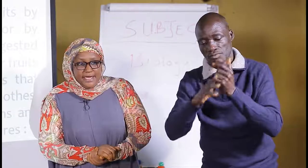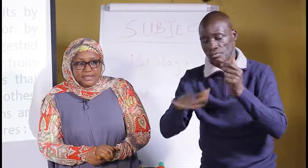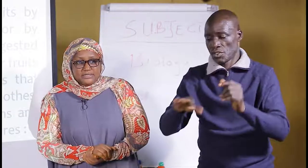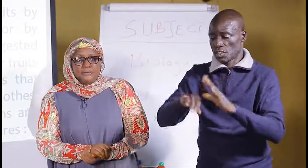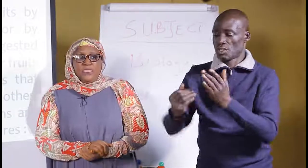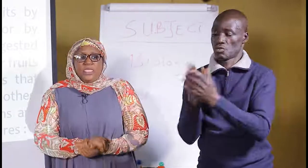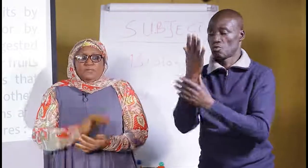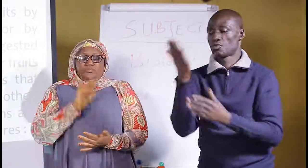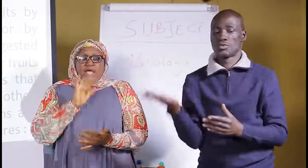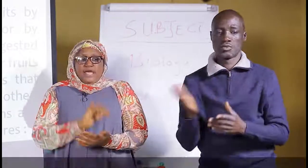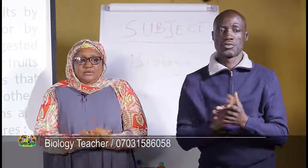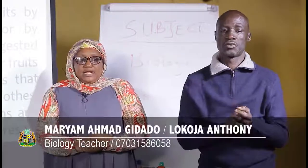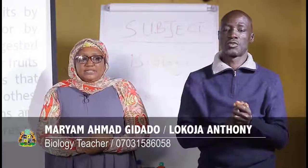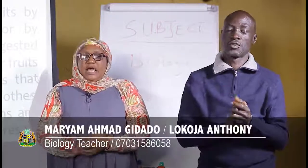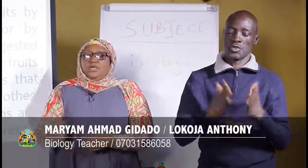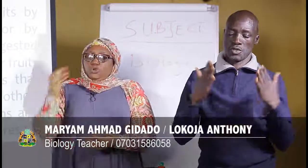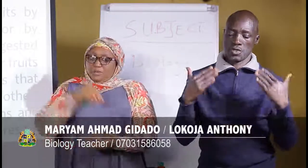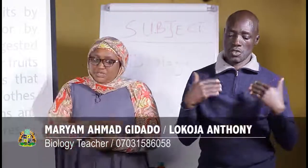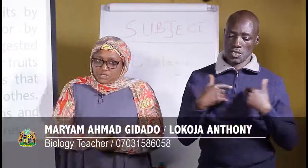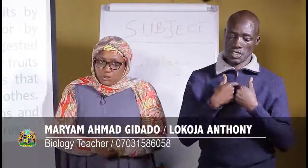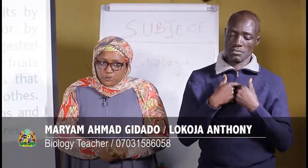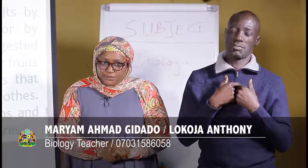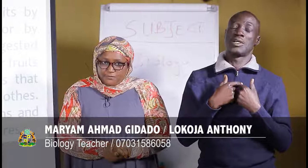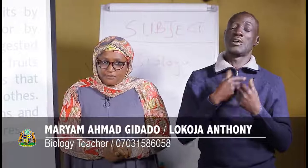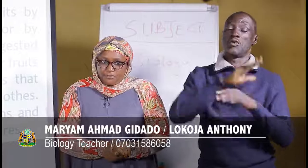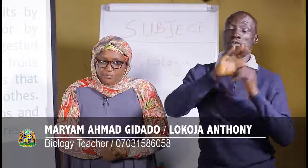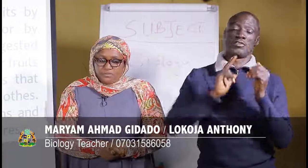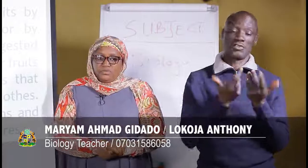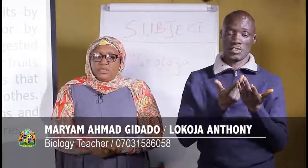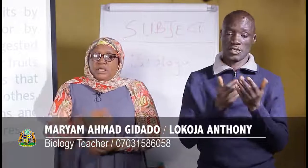mean here is animals, human beings inclusive.